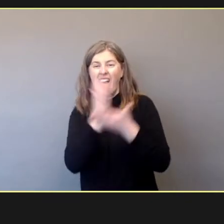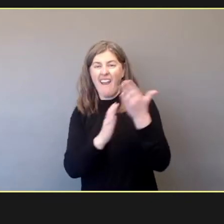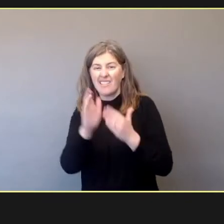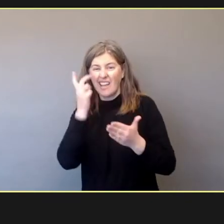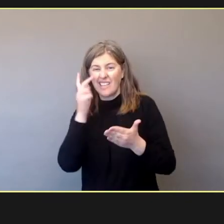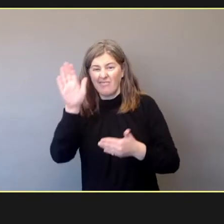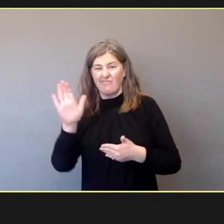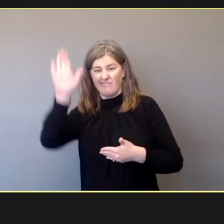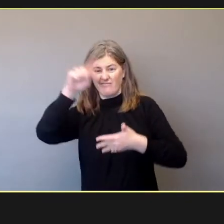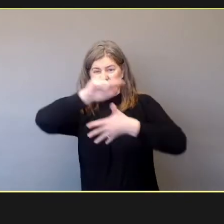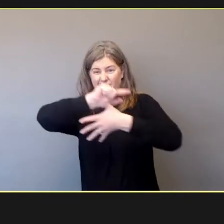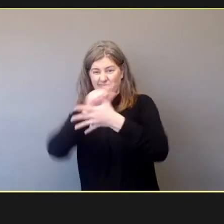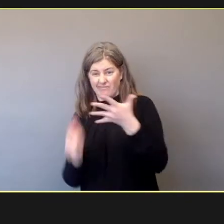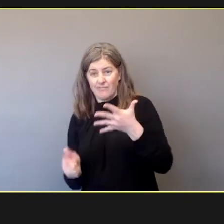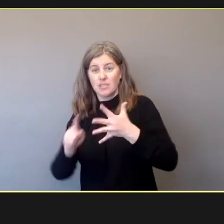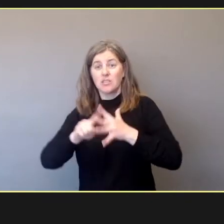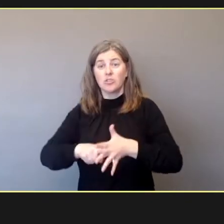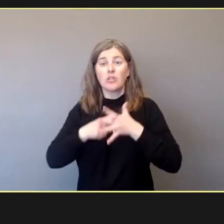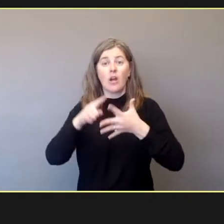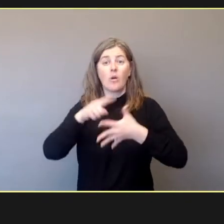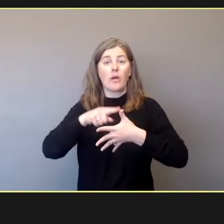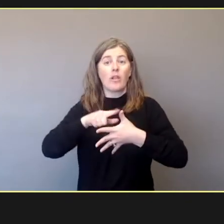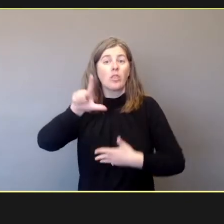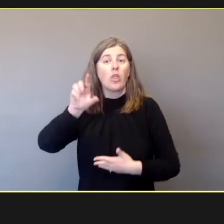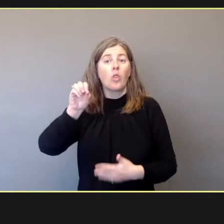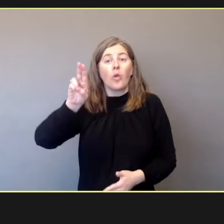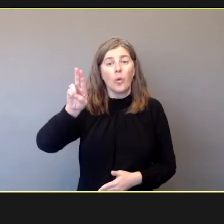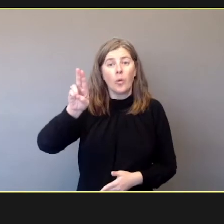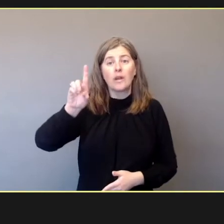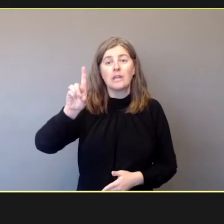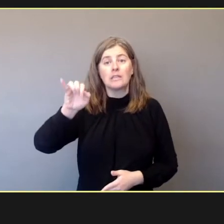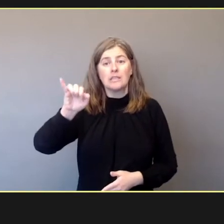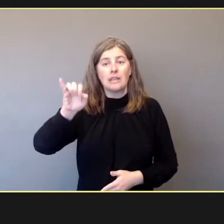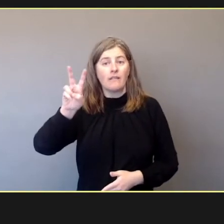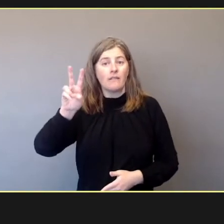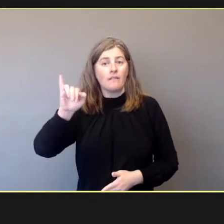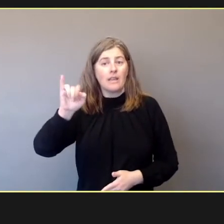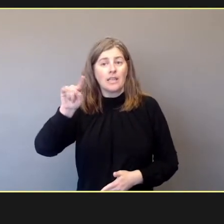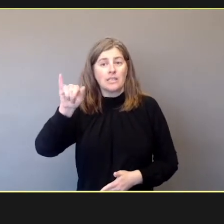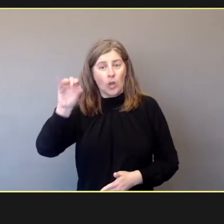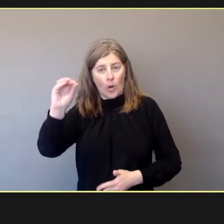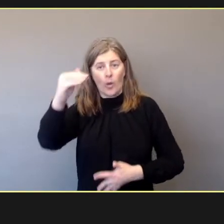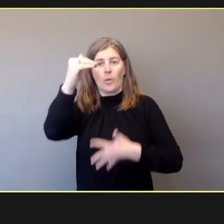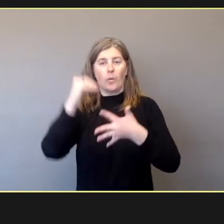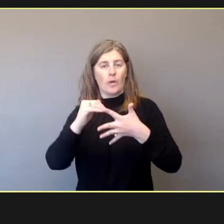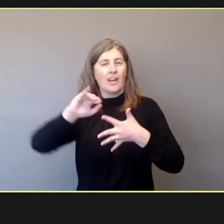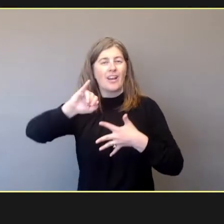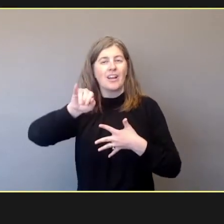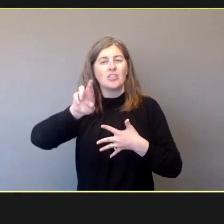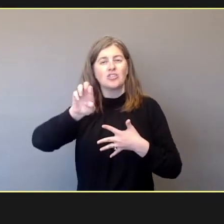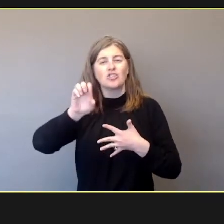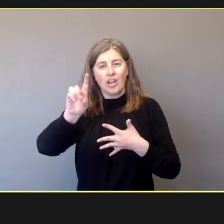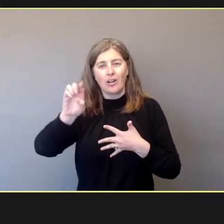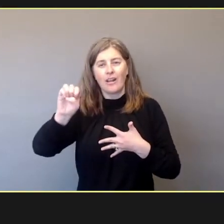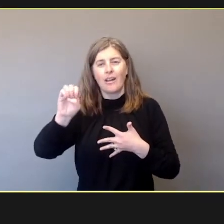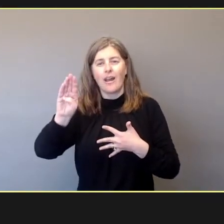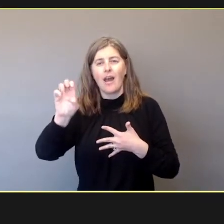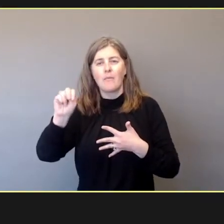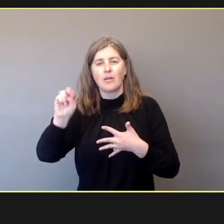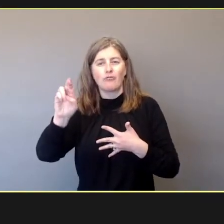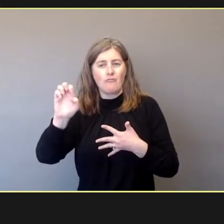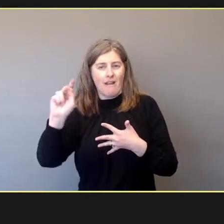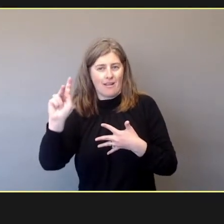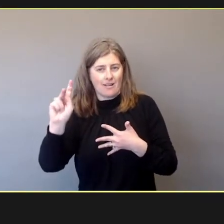see raised. We'll start with Lou DeVisio, and next we'll go to Jared Ebenreck.